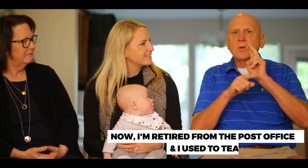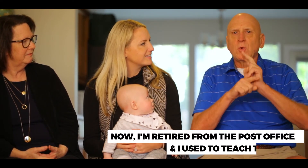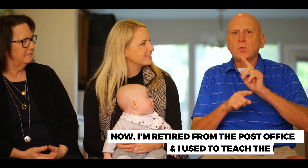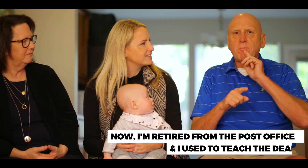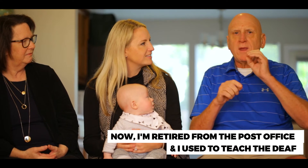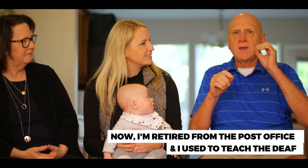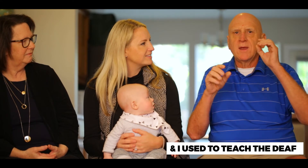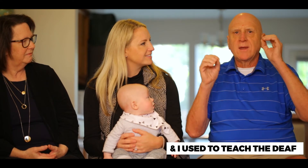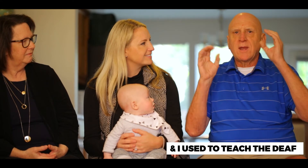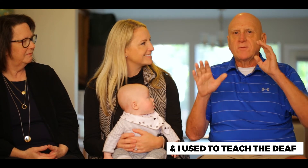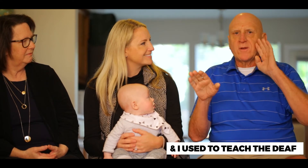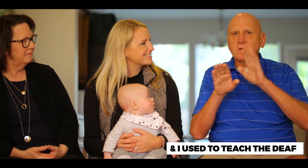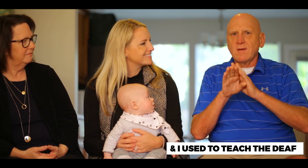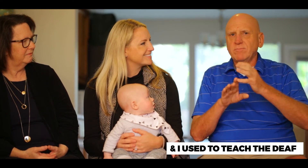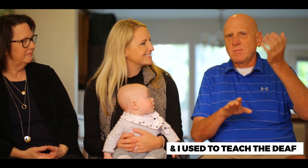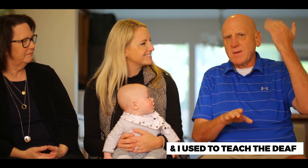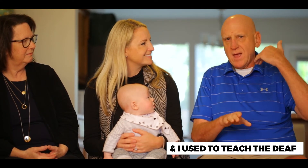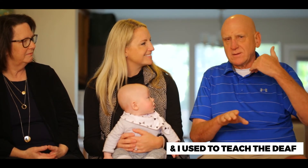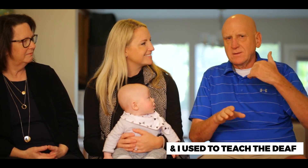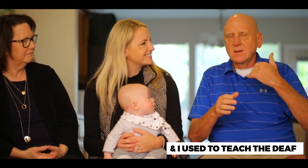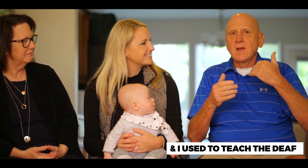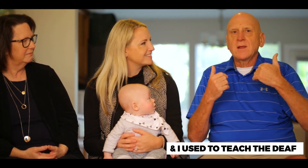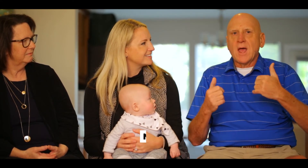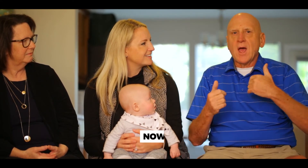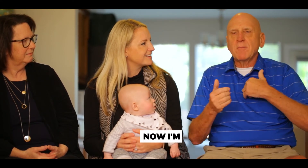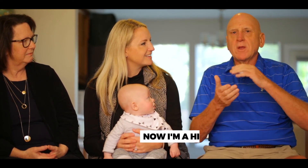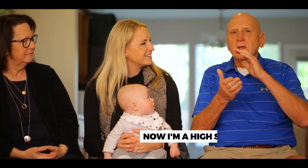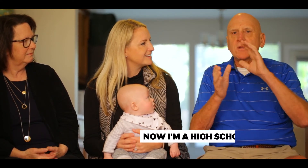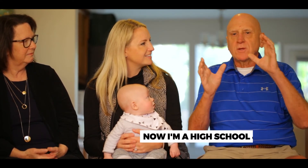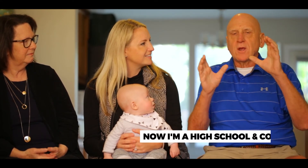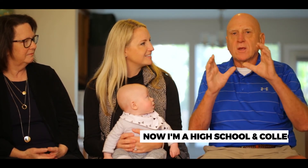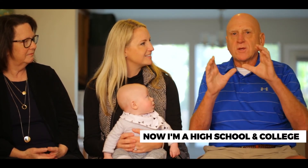used to be, teach the Deaf the best. Now I am the